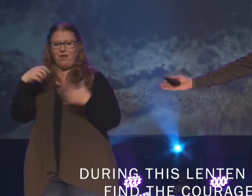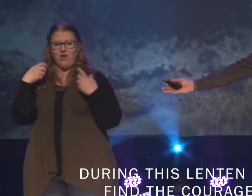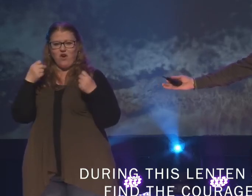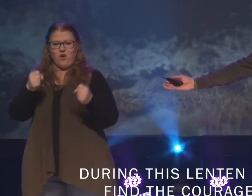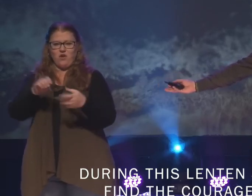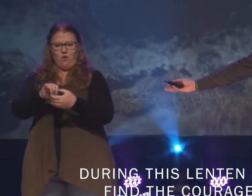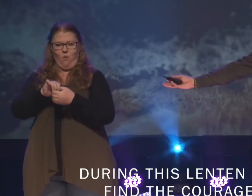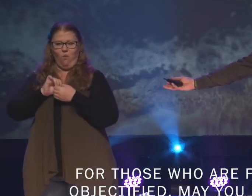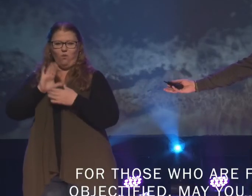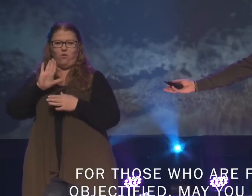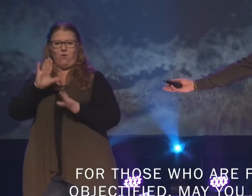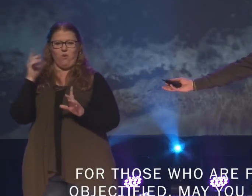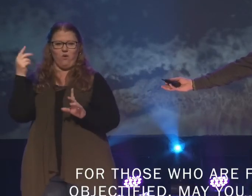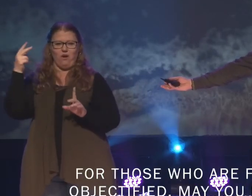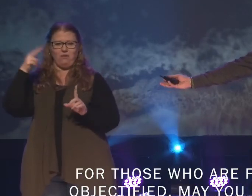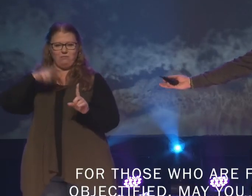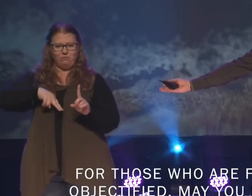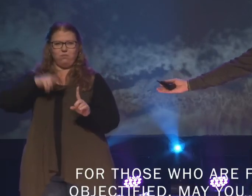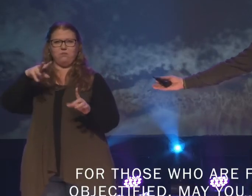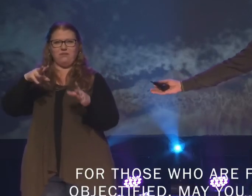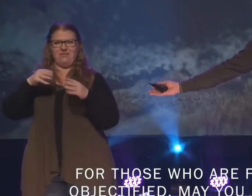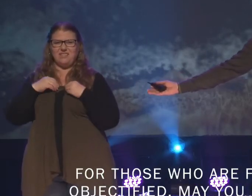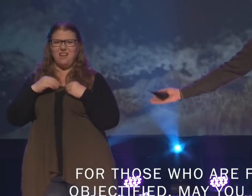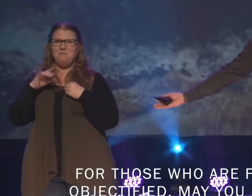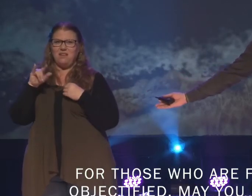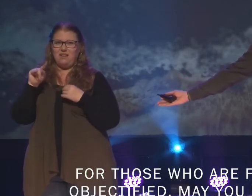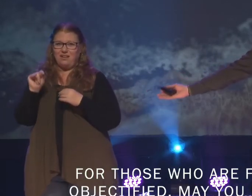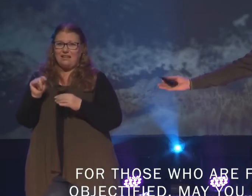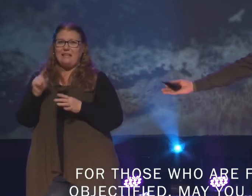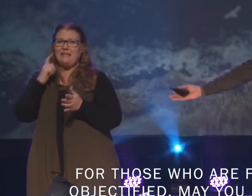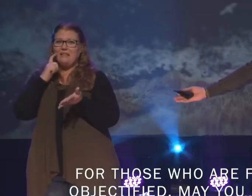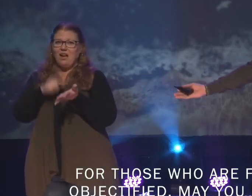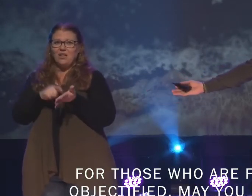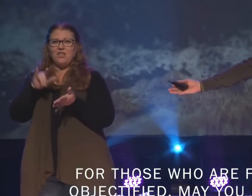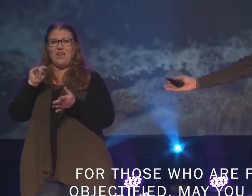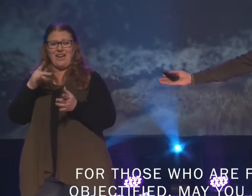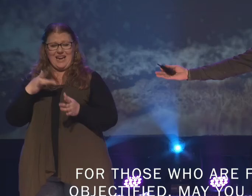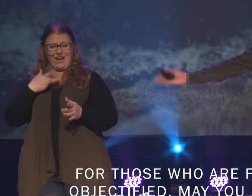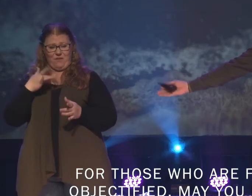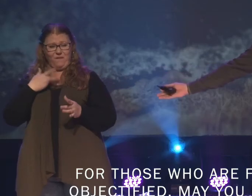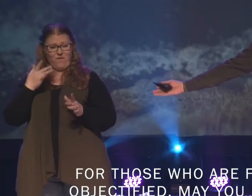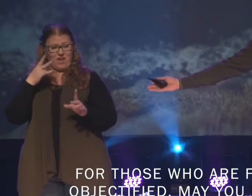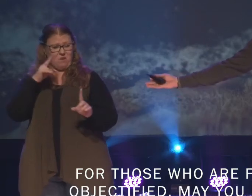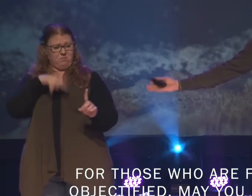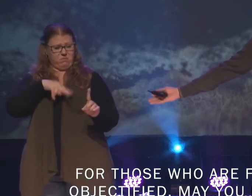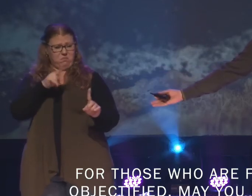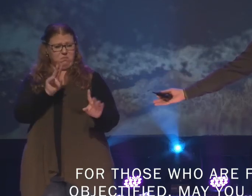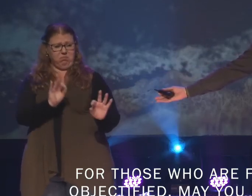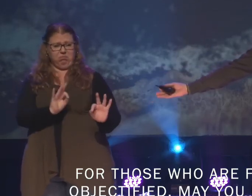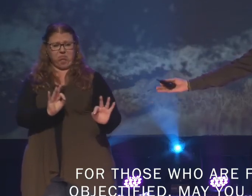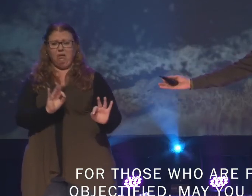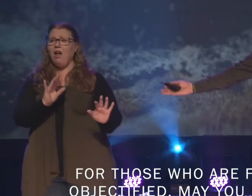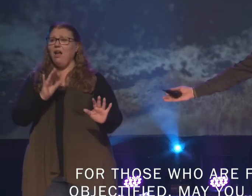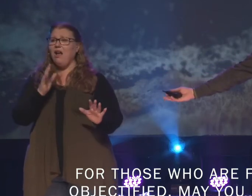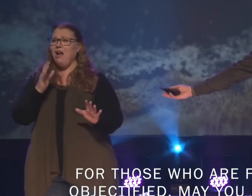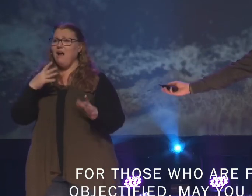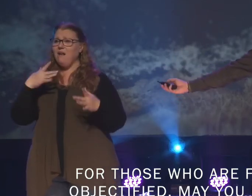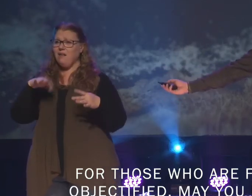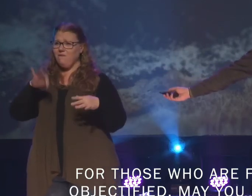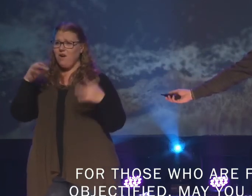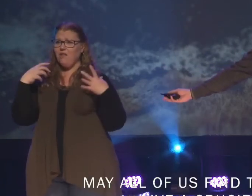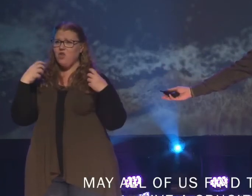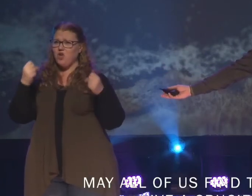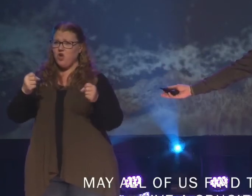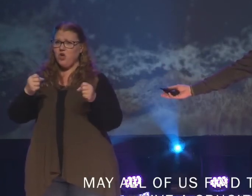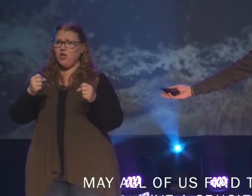your objectifications. And for those who are feeling used and objectified, may you find the courage to set